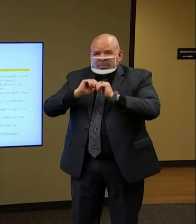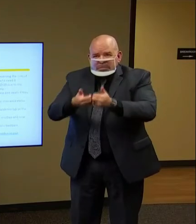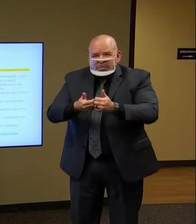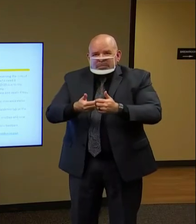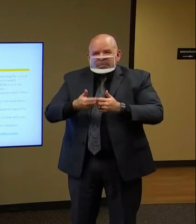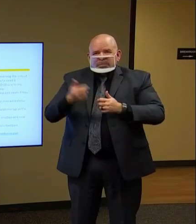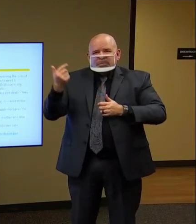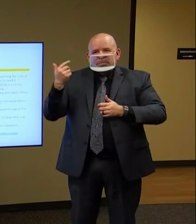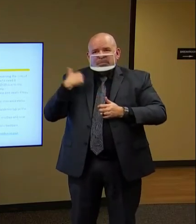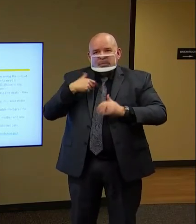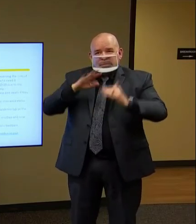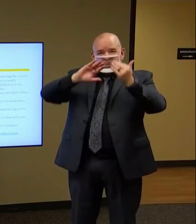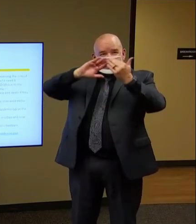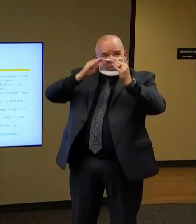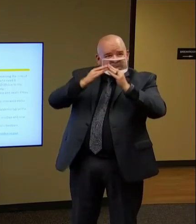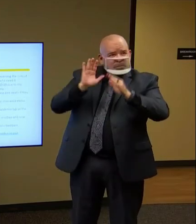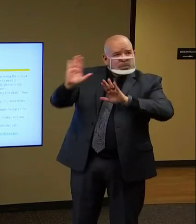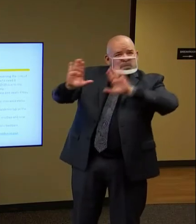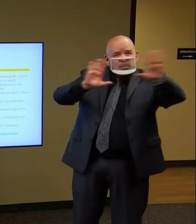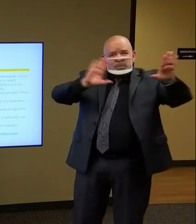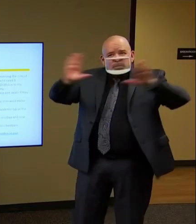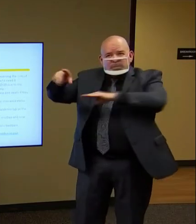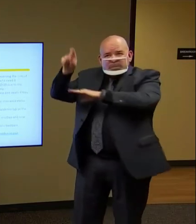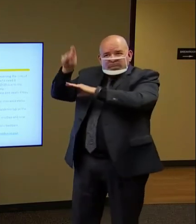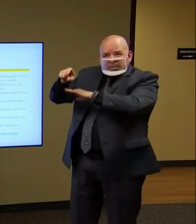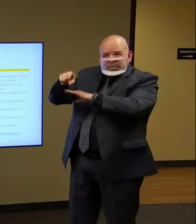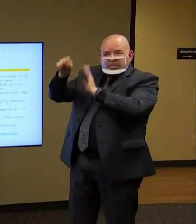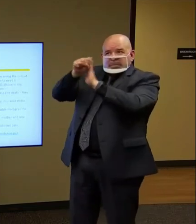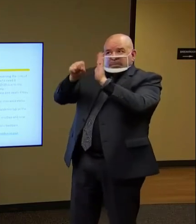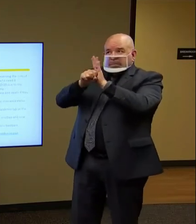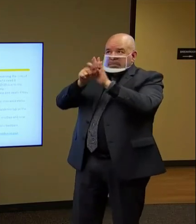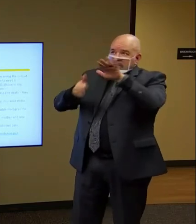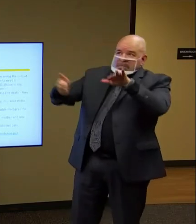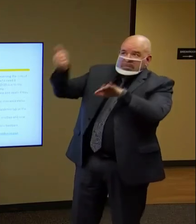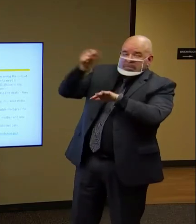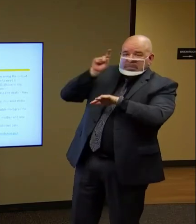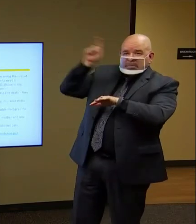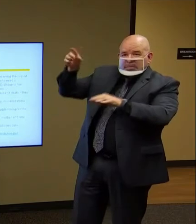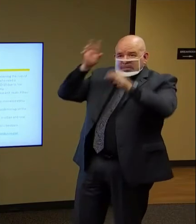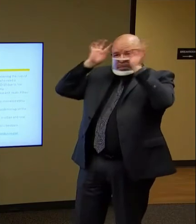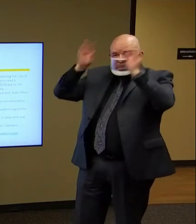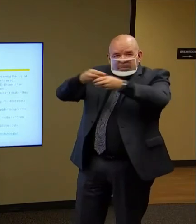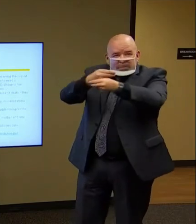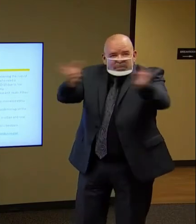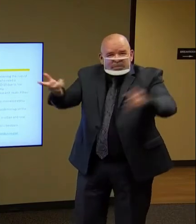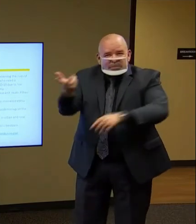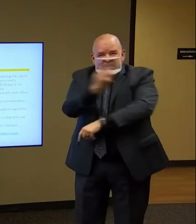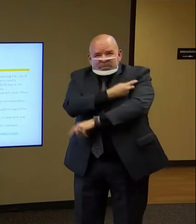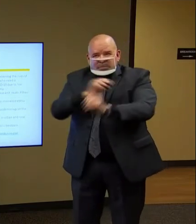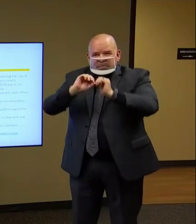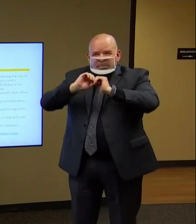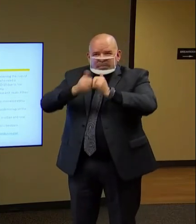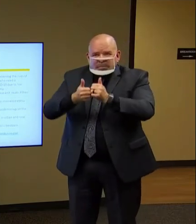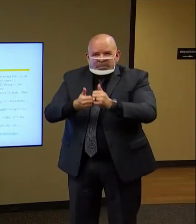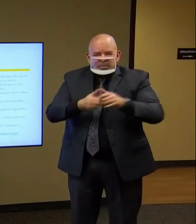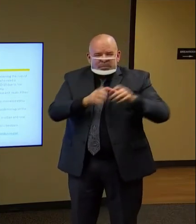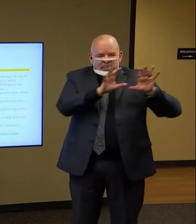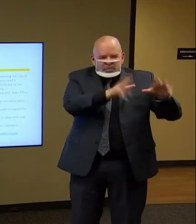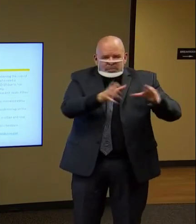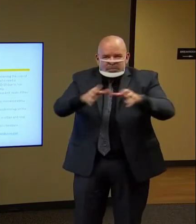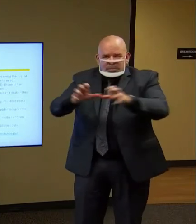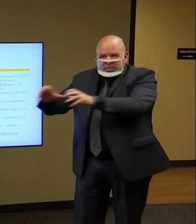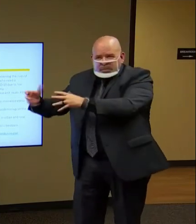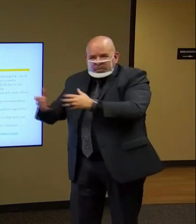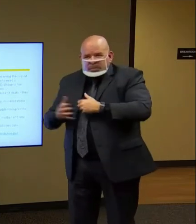health department, the guiding principles. But again, protecting healthcare workers initially, frontline workers,